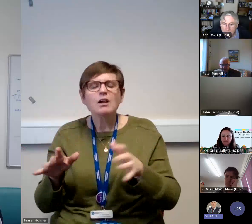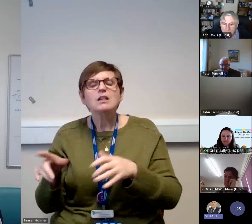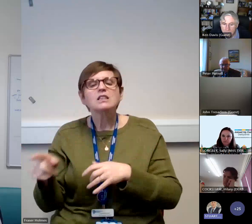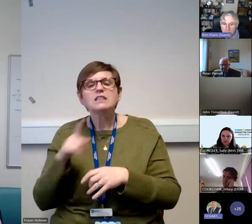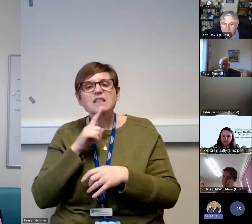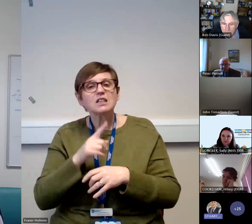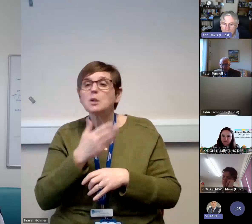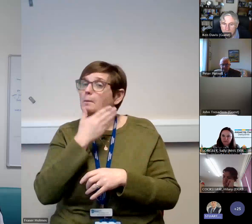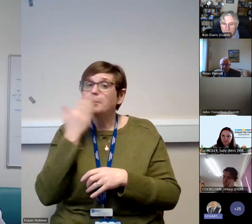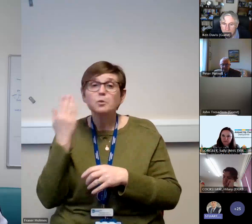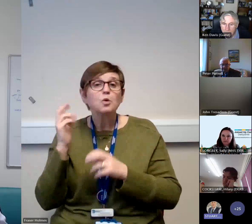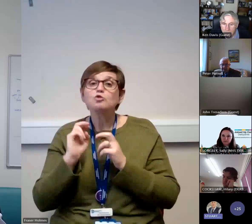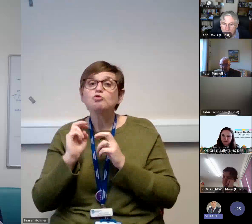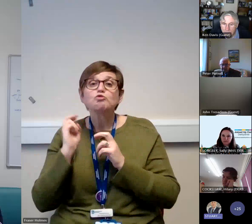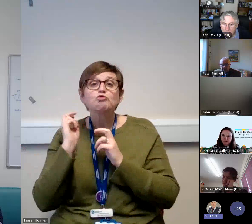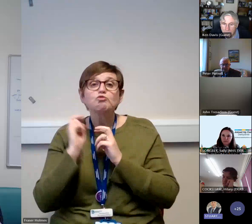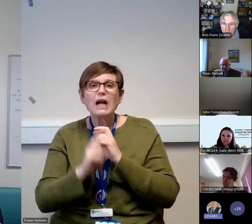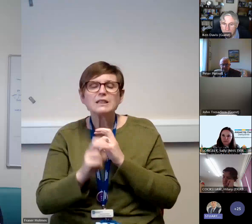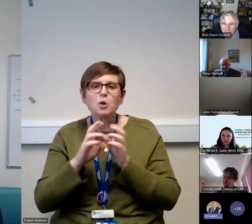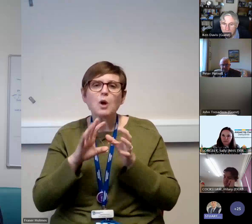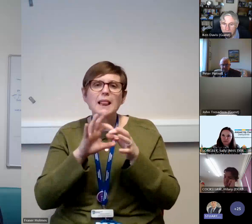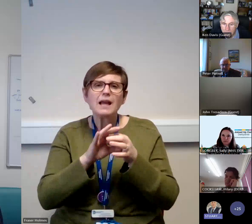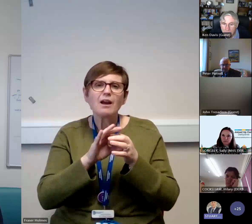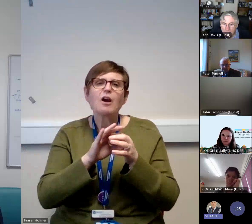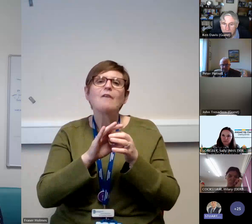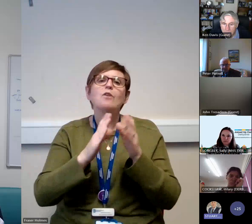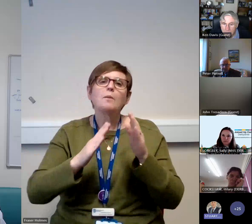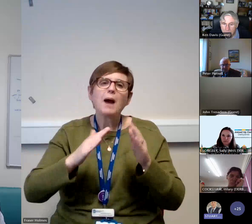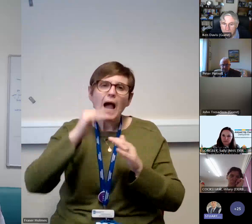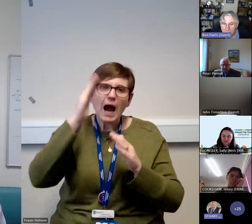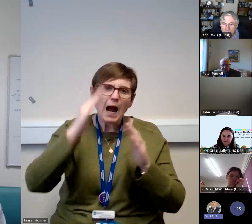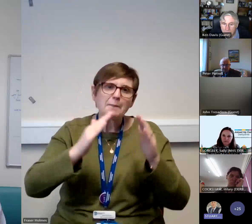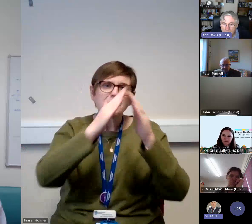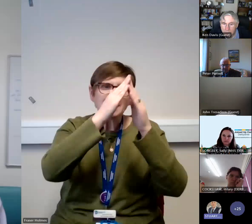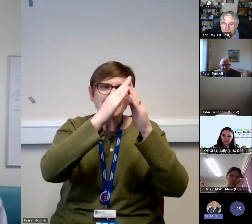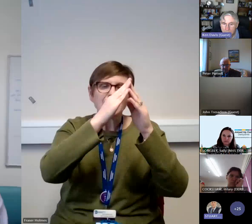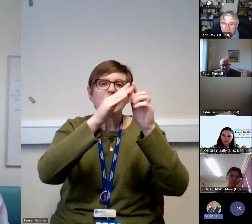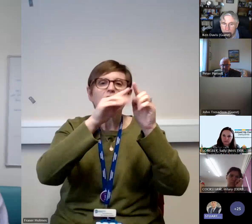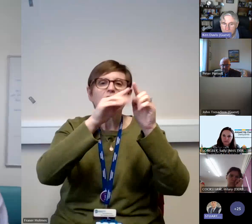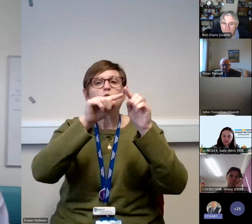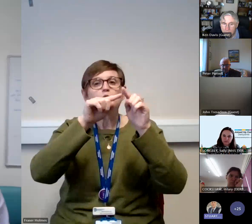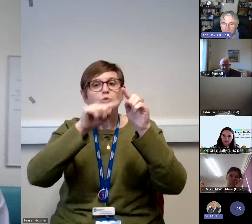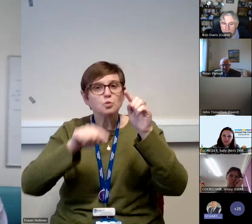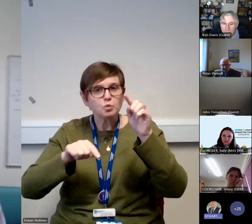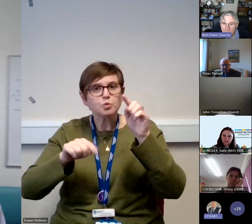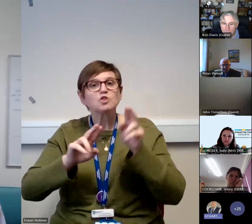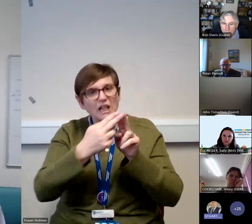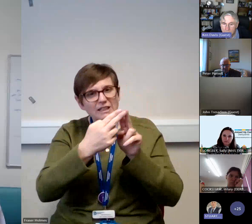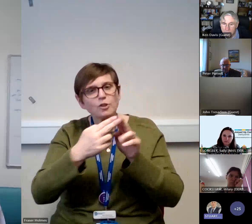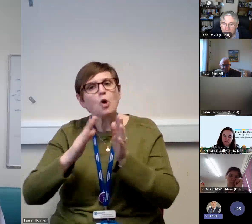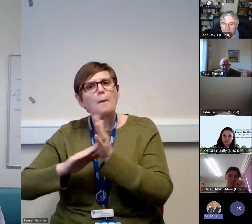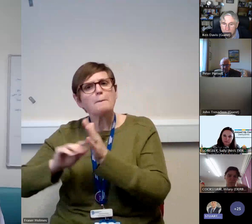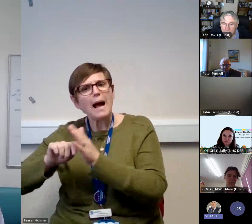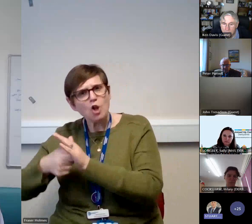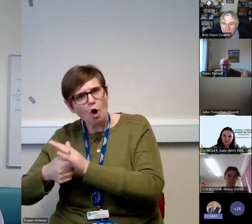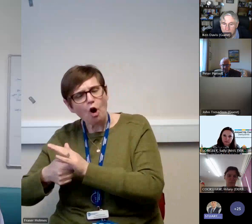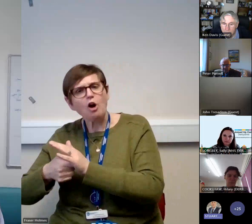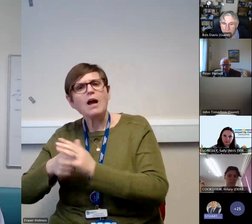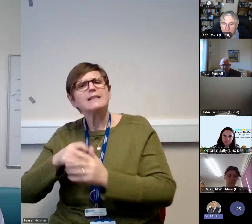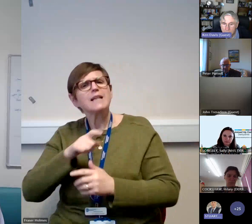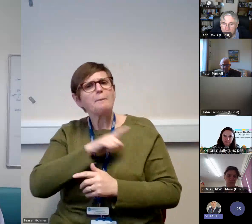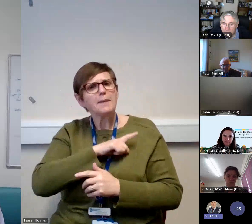no transport links from High Peak to either Matlock or Chesterfield. Is this because cover for diagnostics